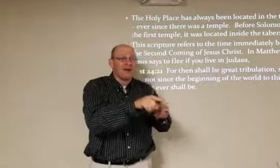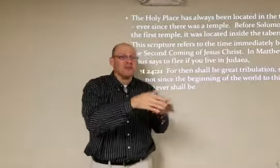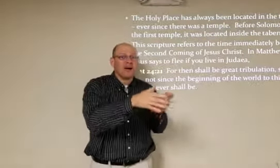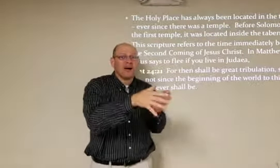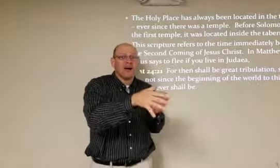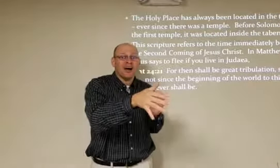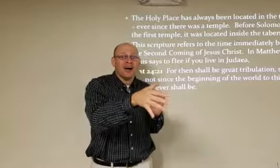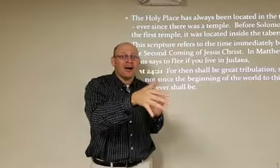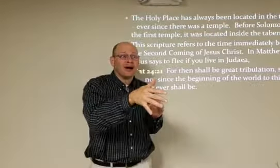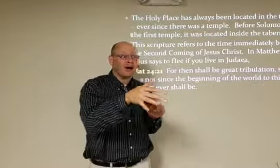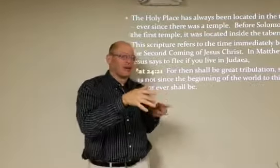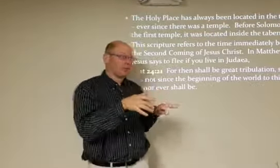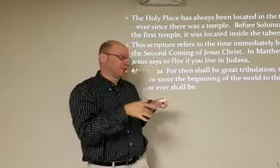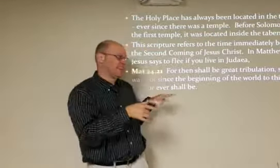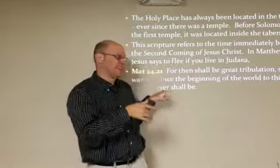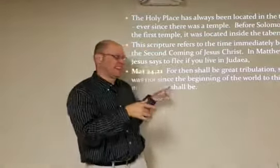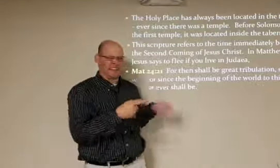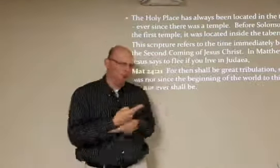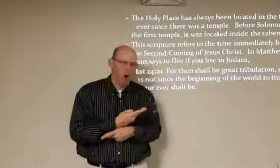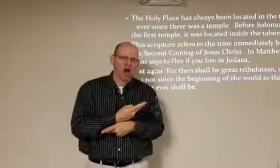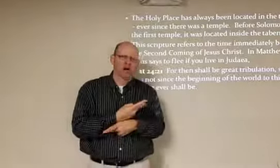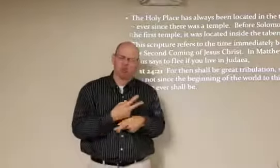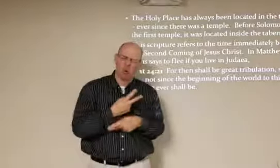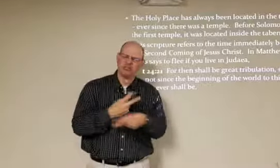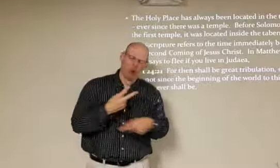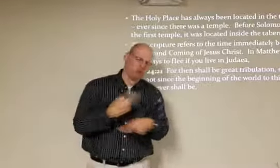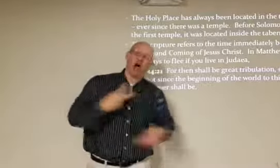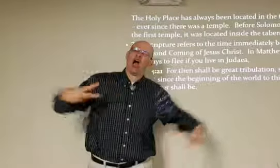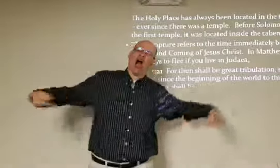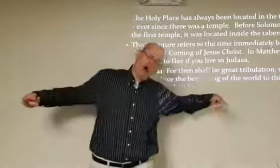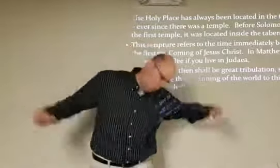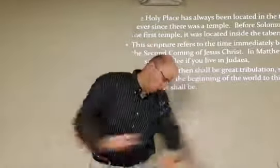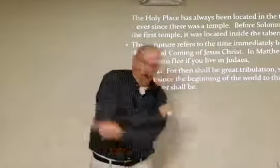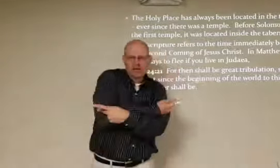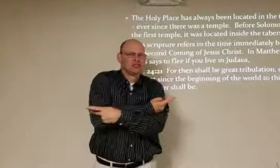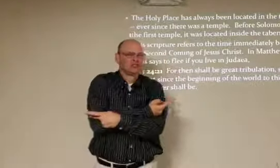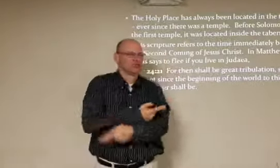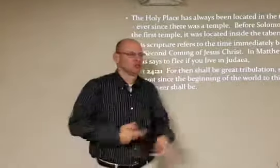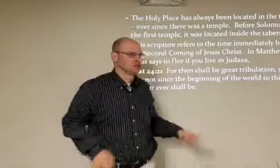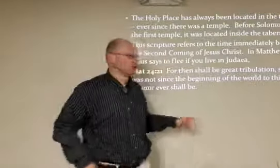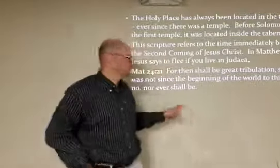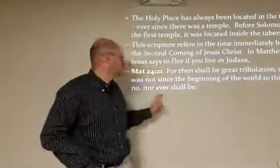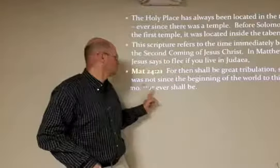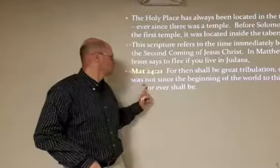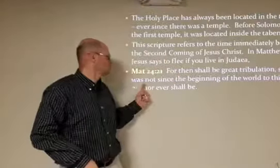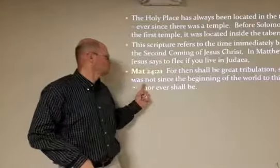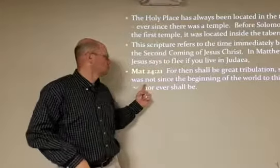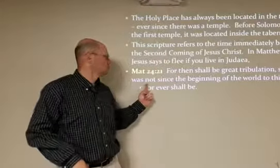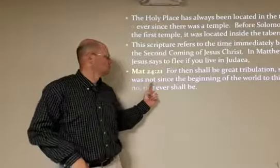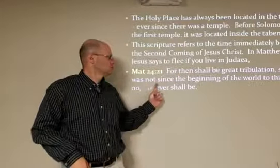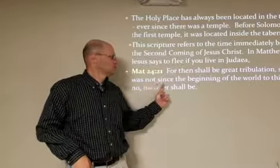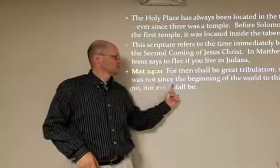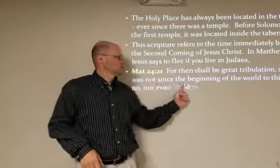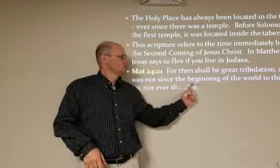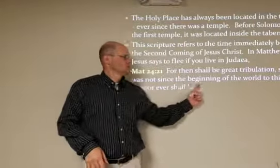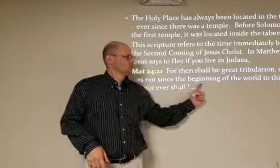Tribulation, nothing has ever happened in such turmoil and such tragedy. The tribulation,